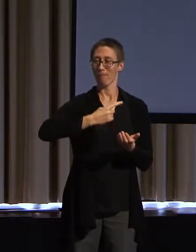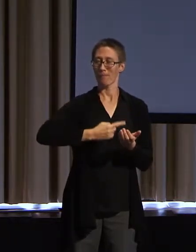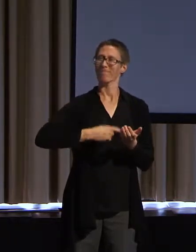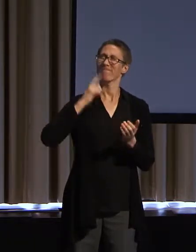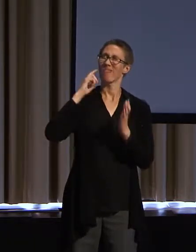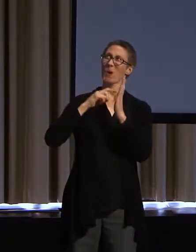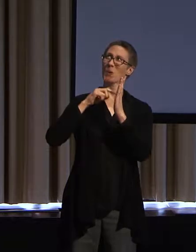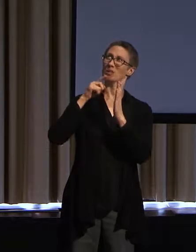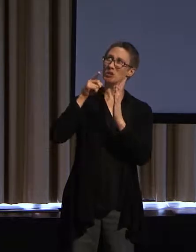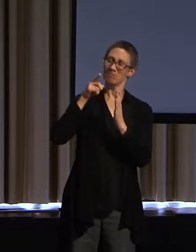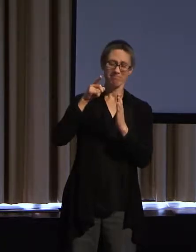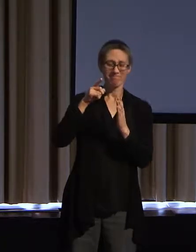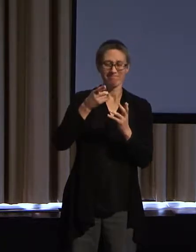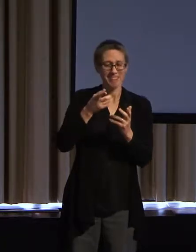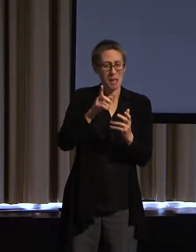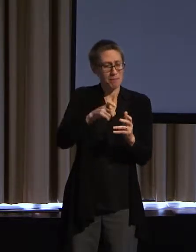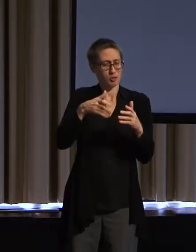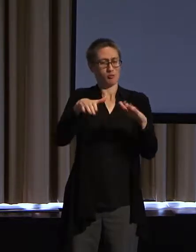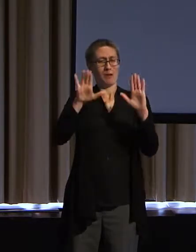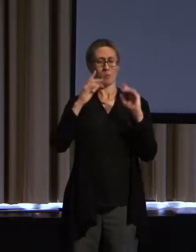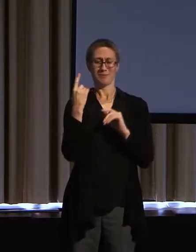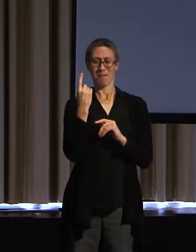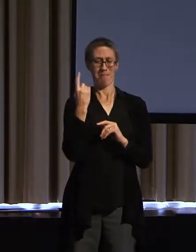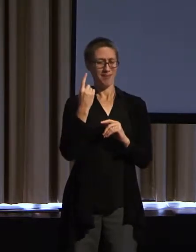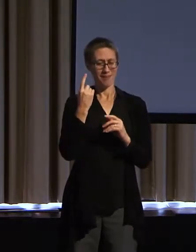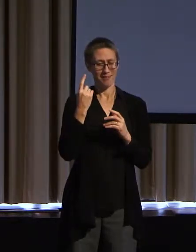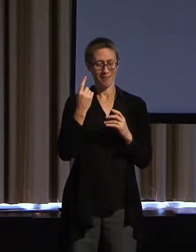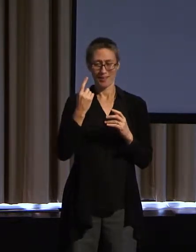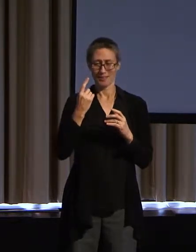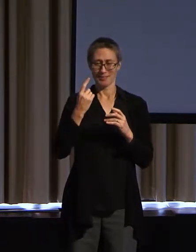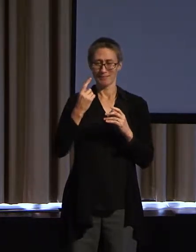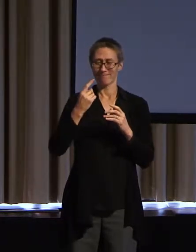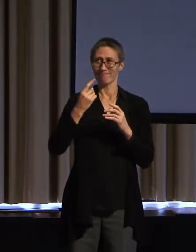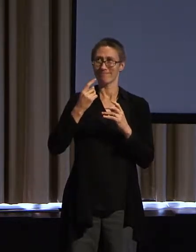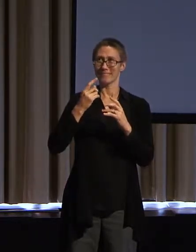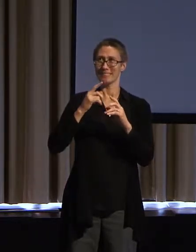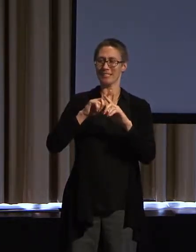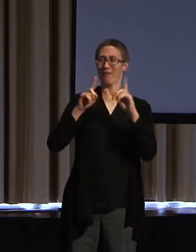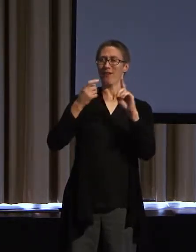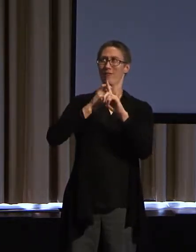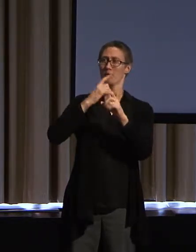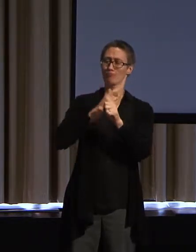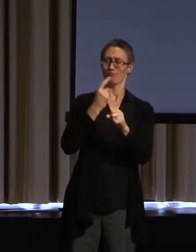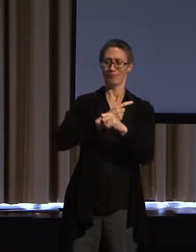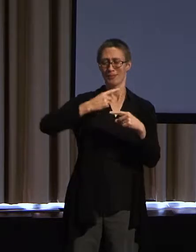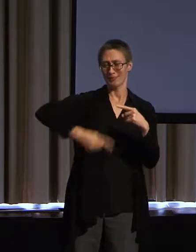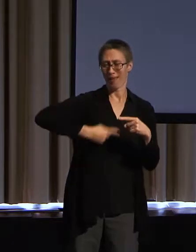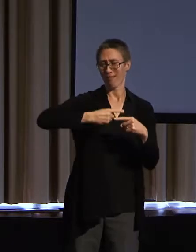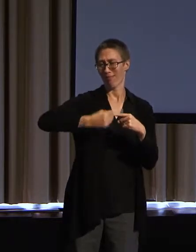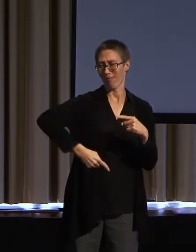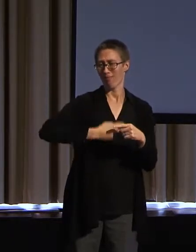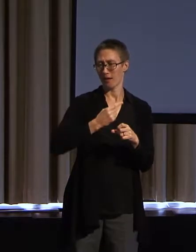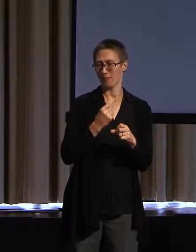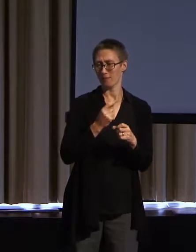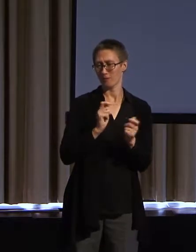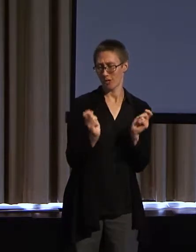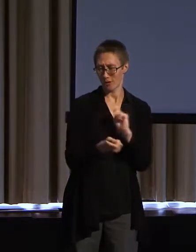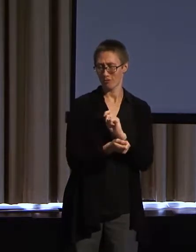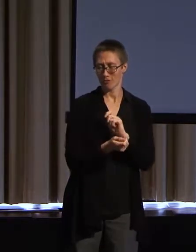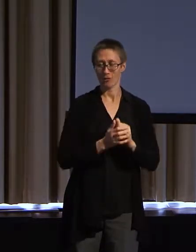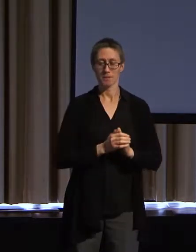pattern, outside of her own cycle of change. I am watching this old, wise woman, someone who has lived a